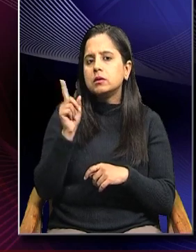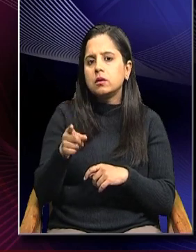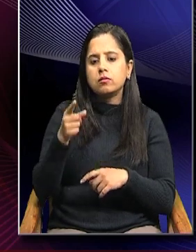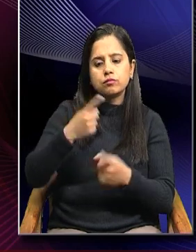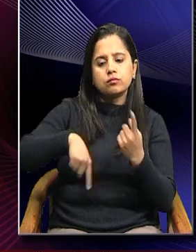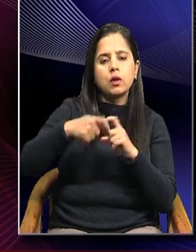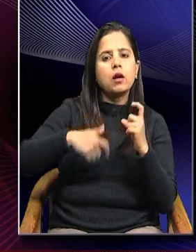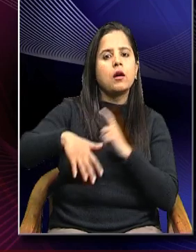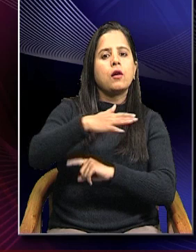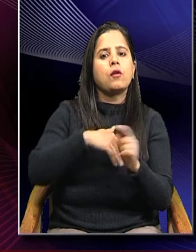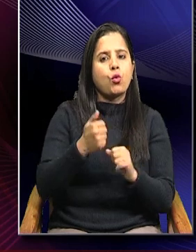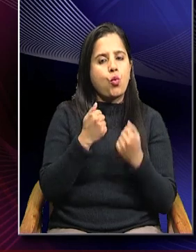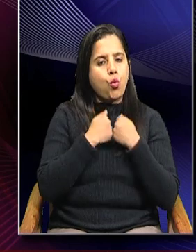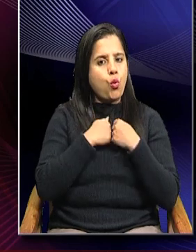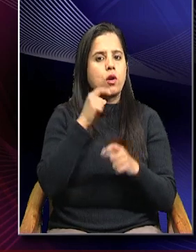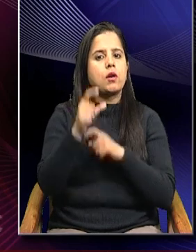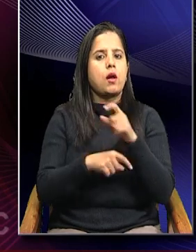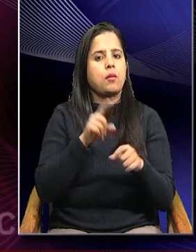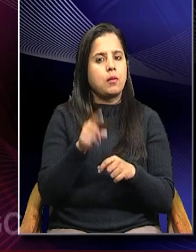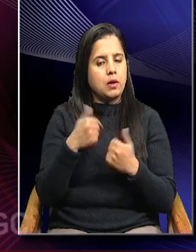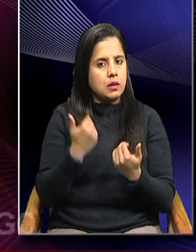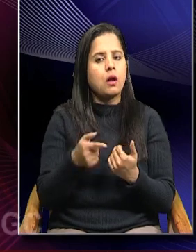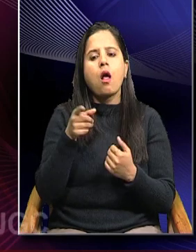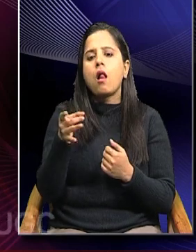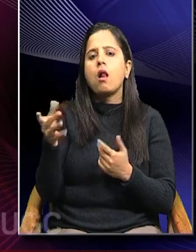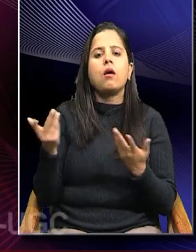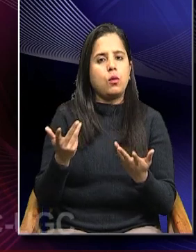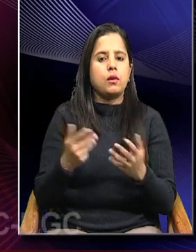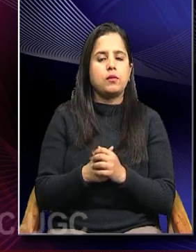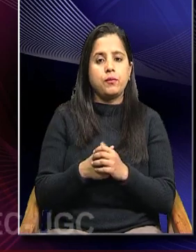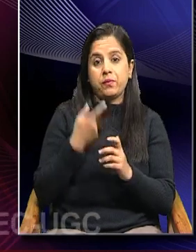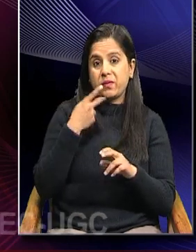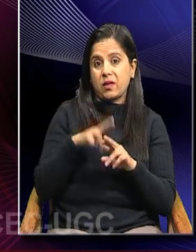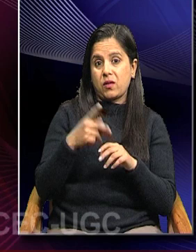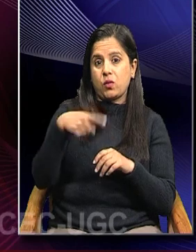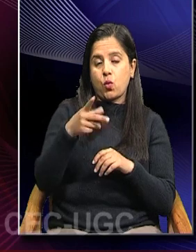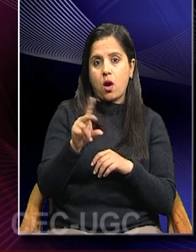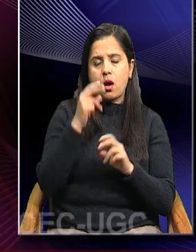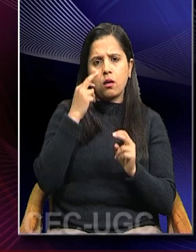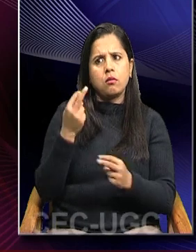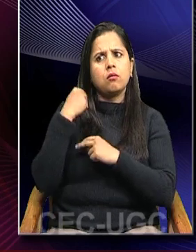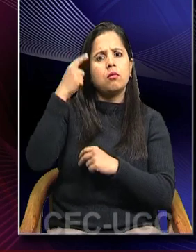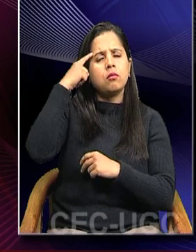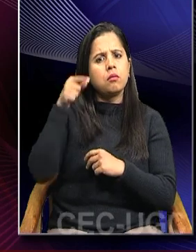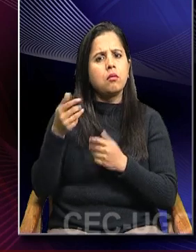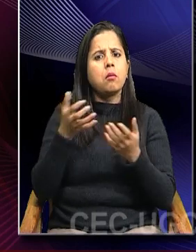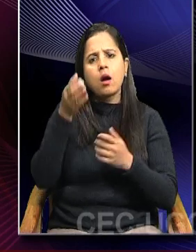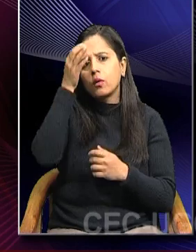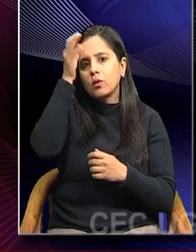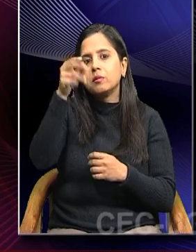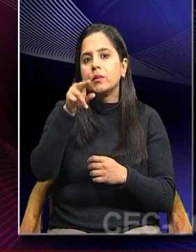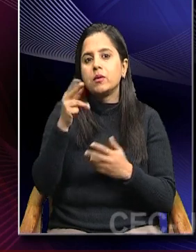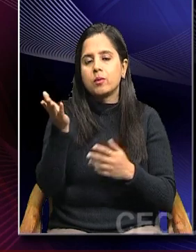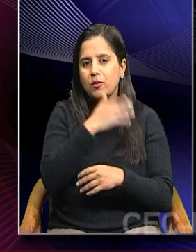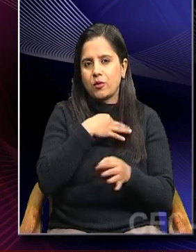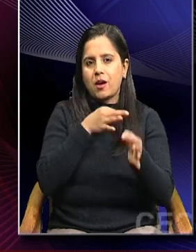internal environment of our own company in which I am dealing. If you recall the marketing concept when I was